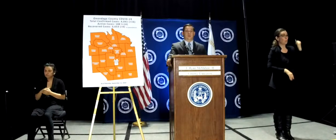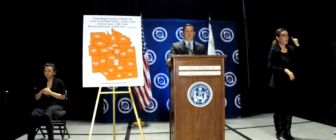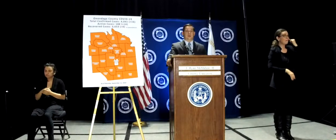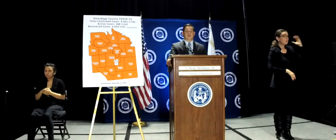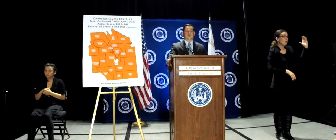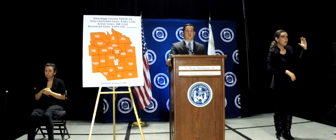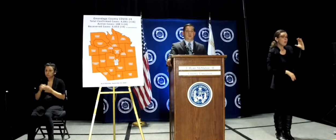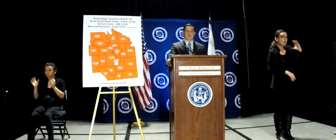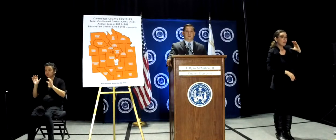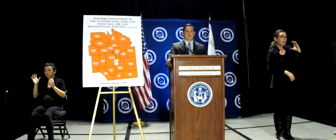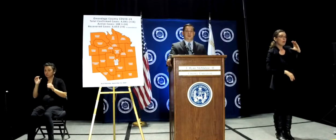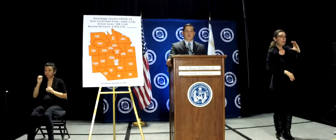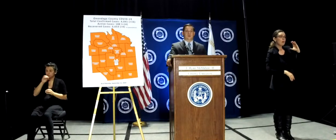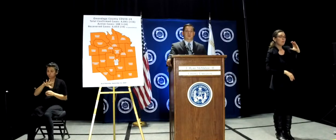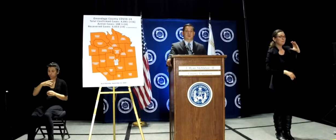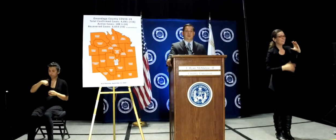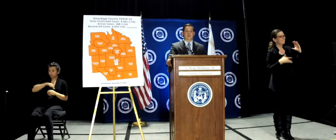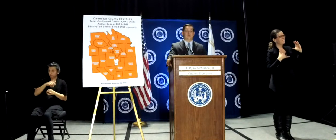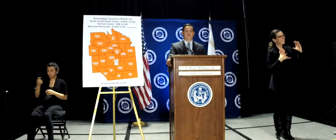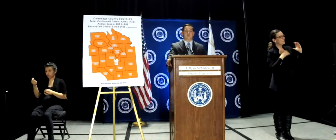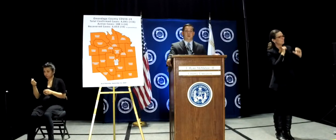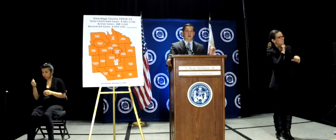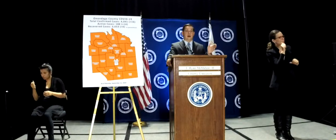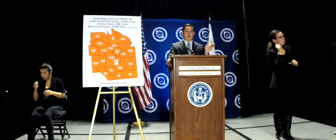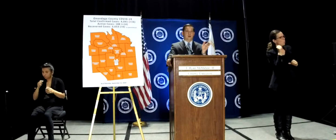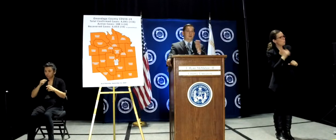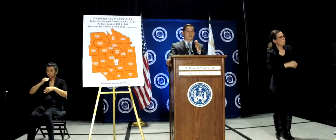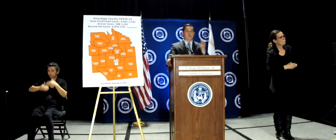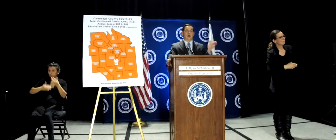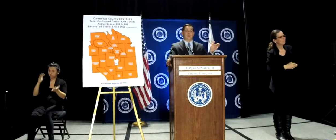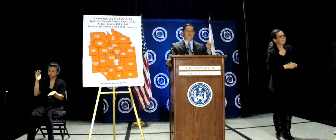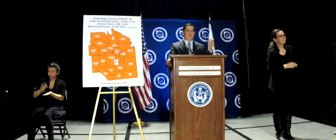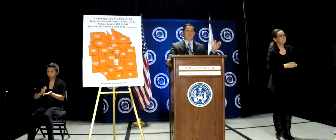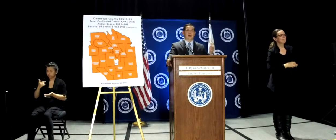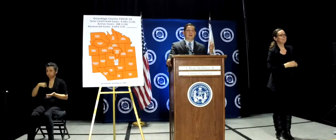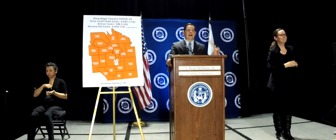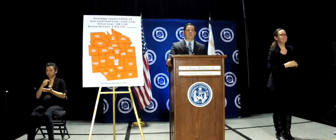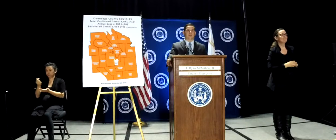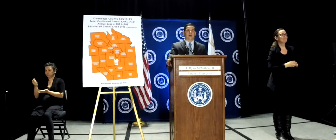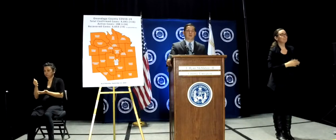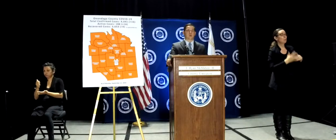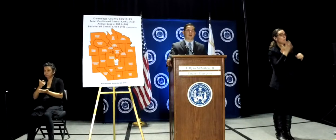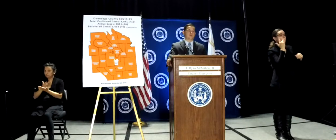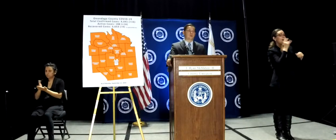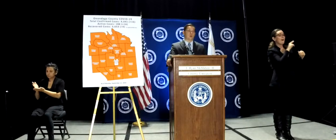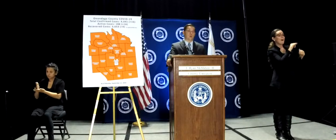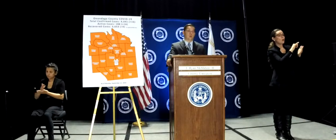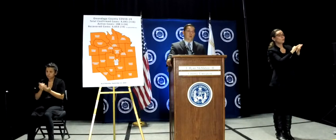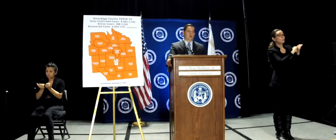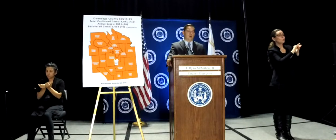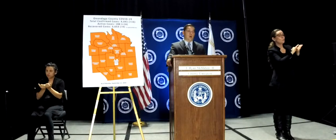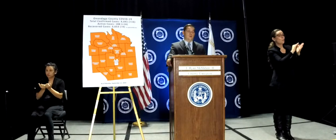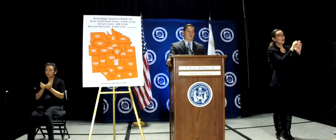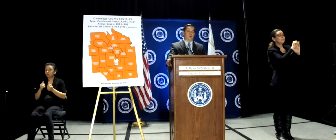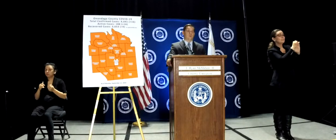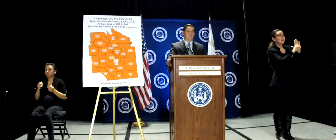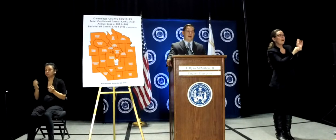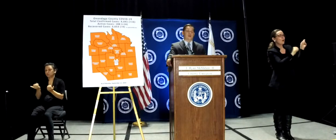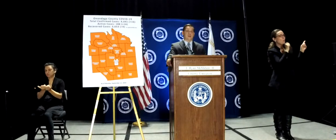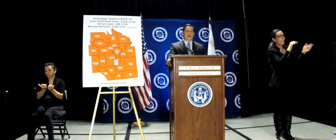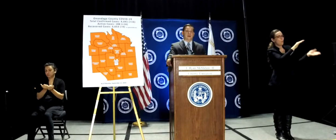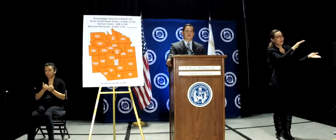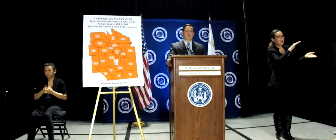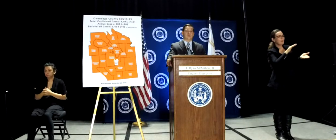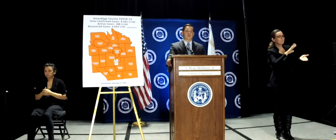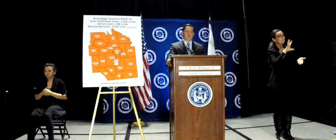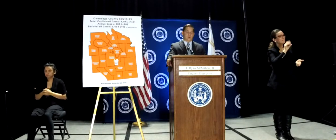don't anticipate that the state is going to get a $50 billion sum from any compromise, right? So we're